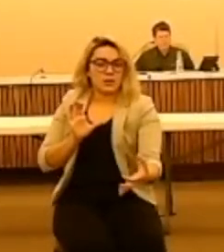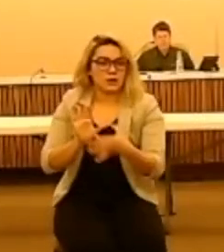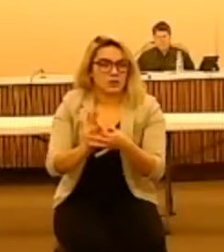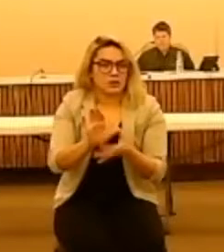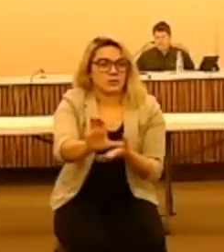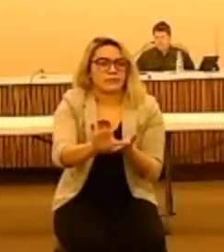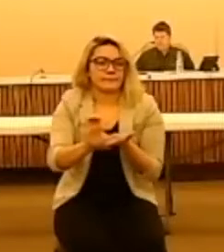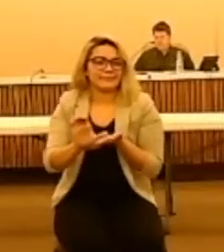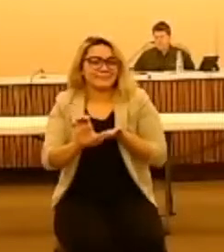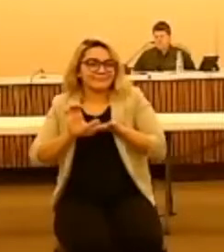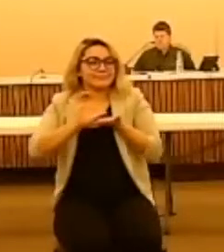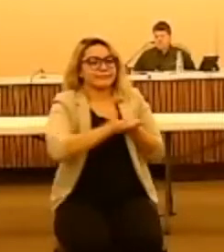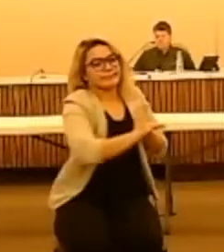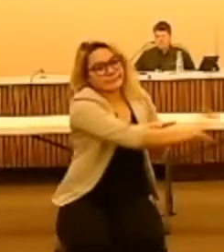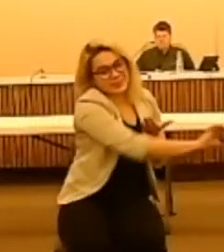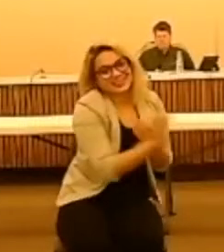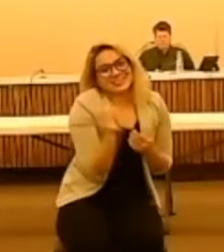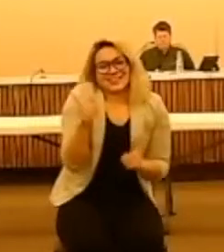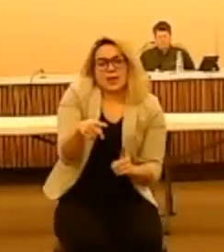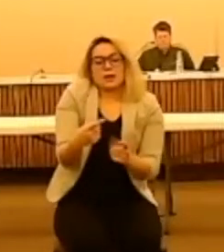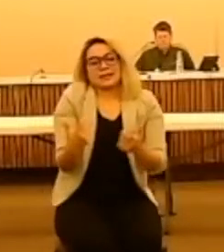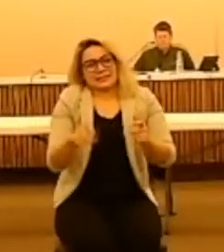Yep.